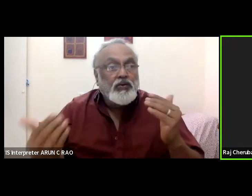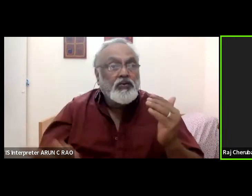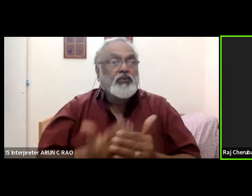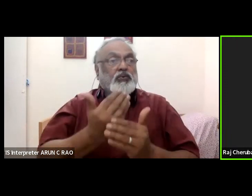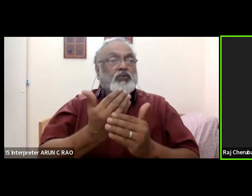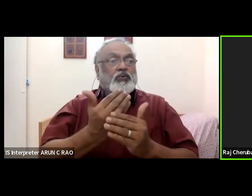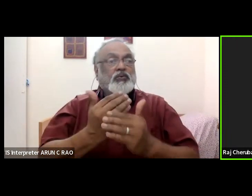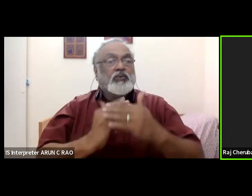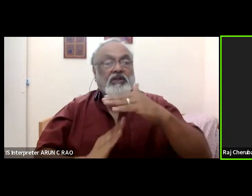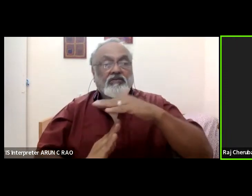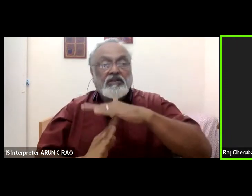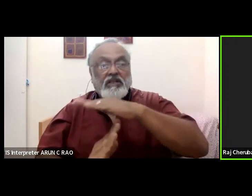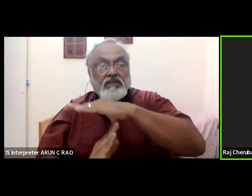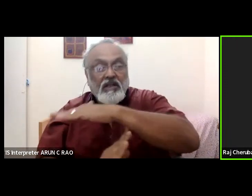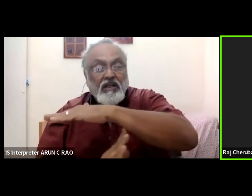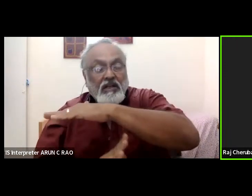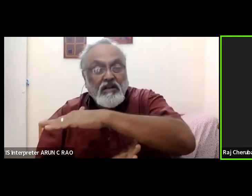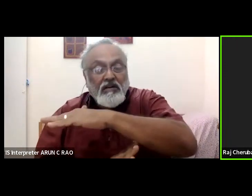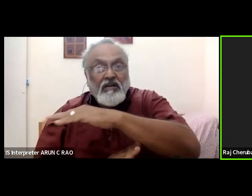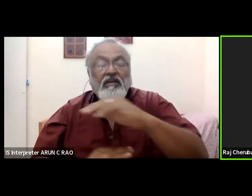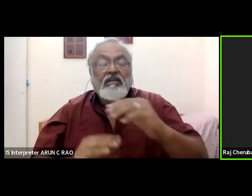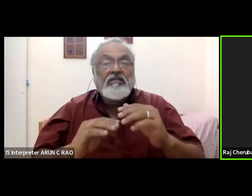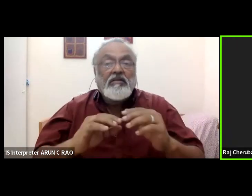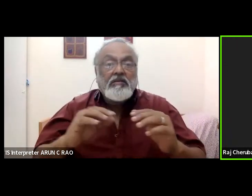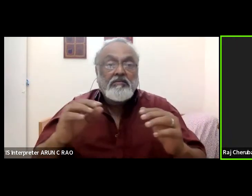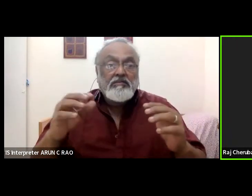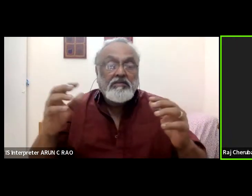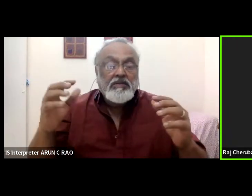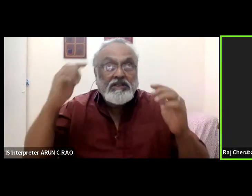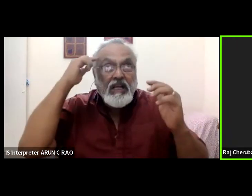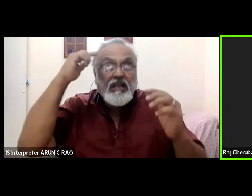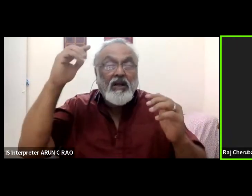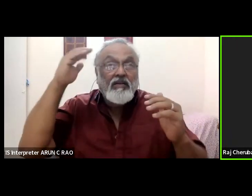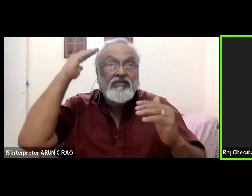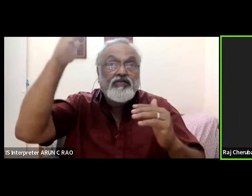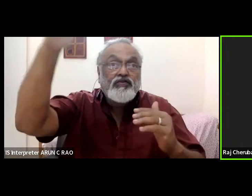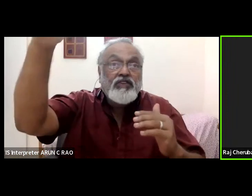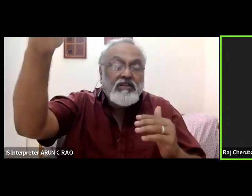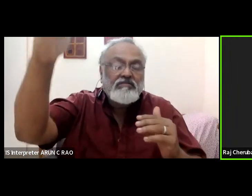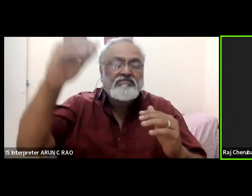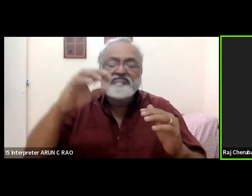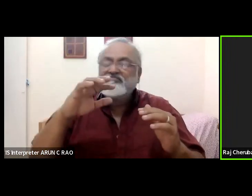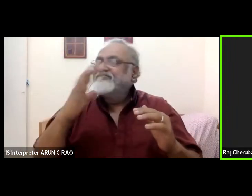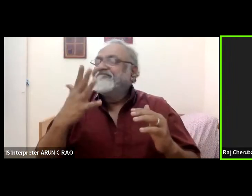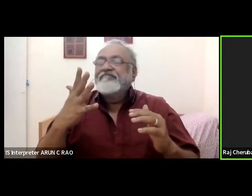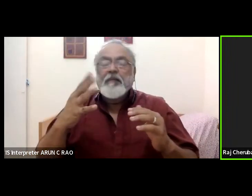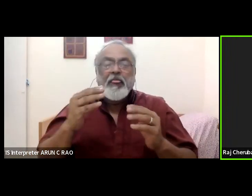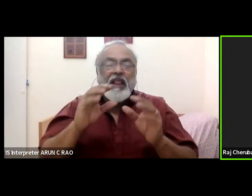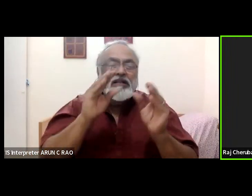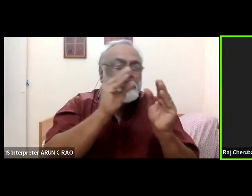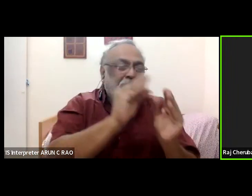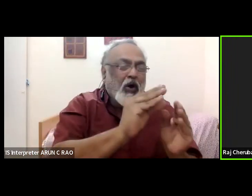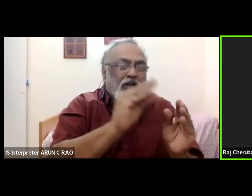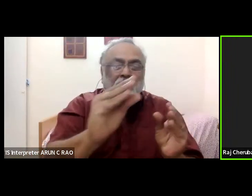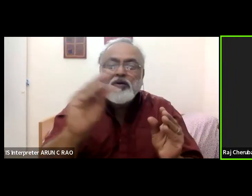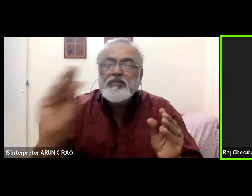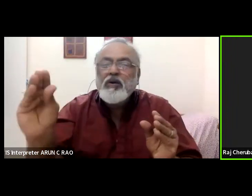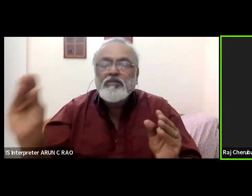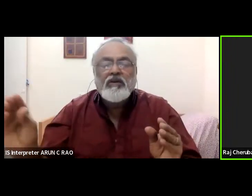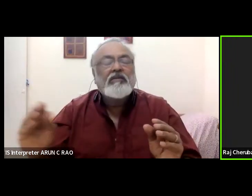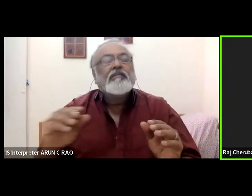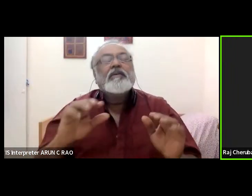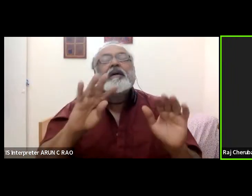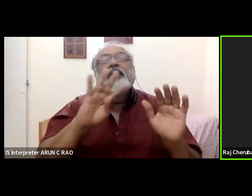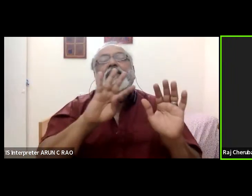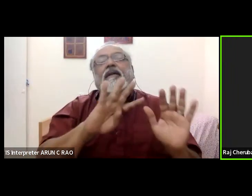on, doesn't exist. So what you will see is bits and pieces of some interesting stuff, but the rest of the city, 99% of the city will